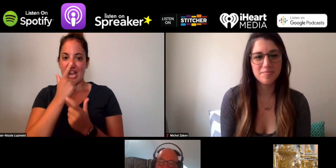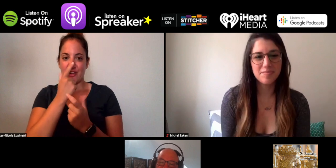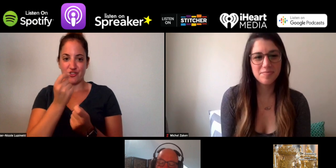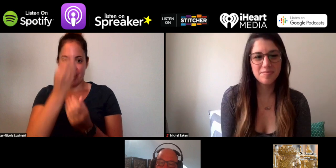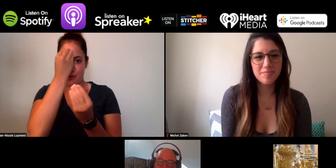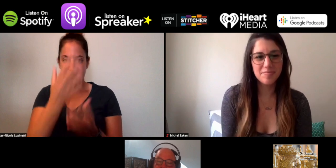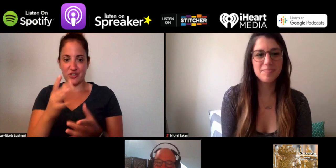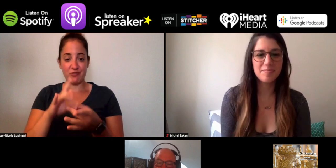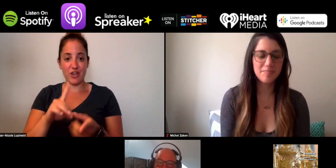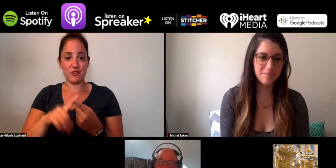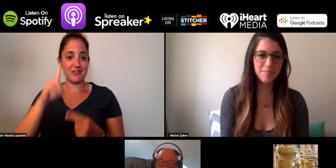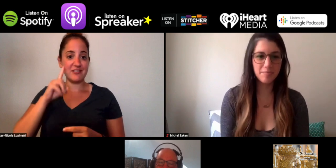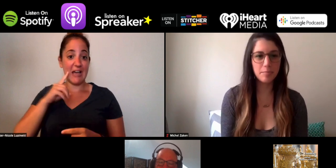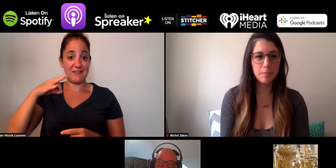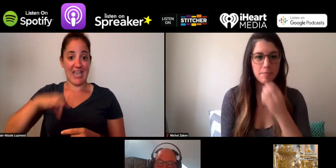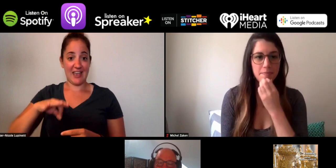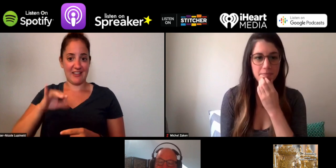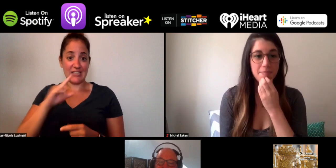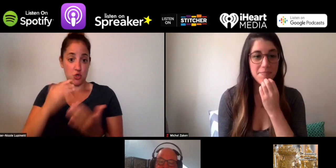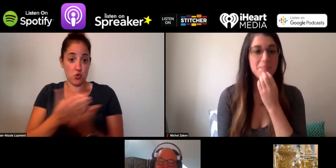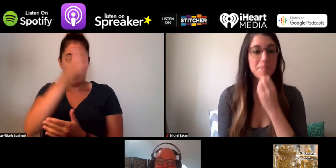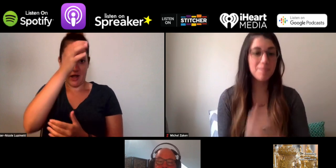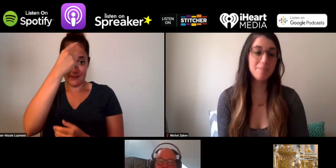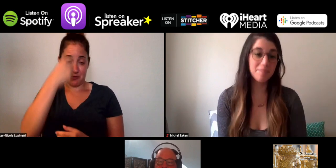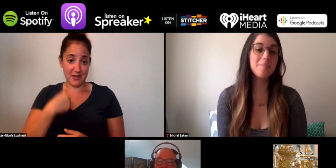deaf gain. That's a concept that's a little new to me, I think.